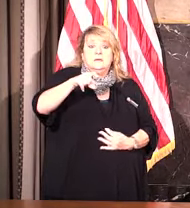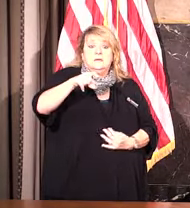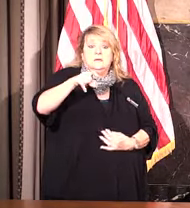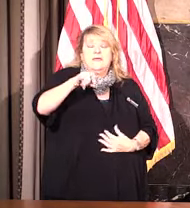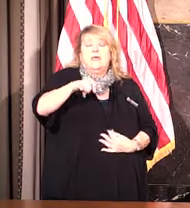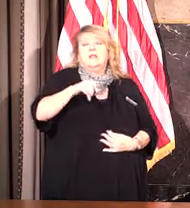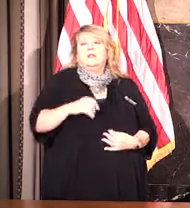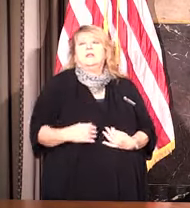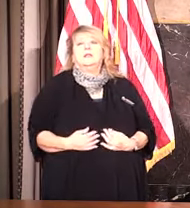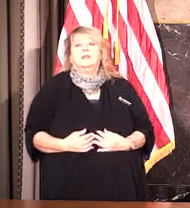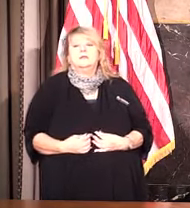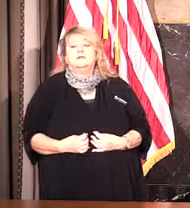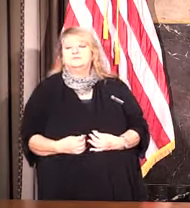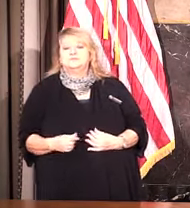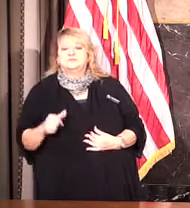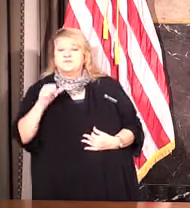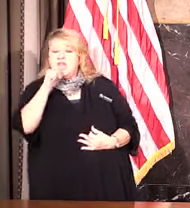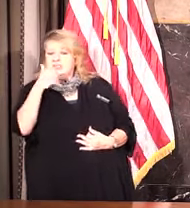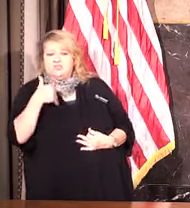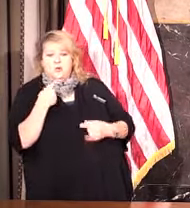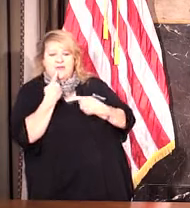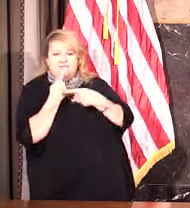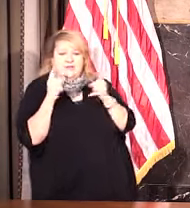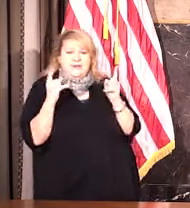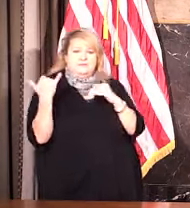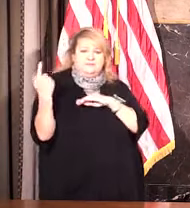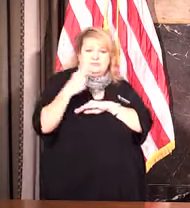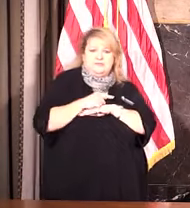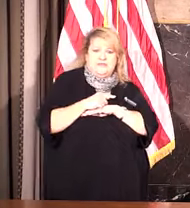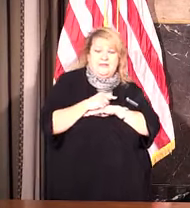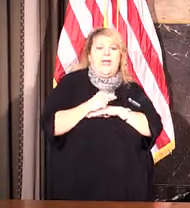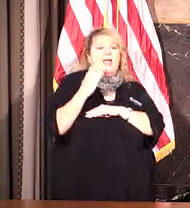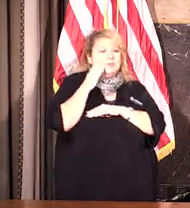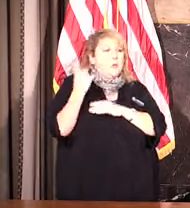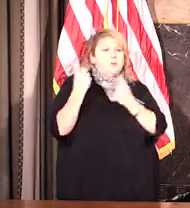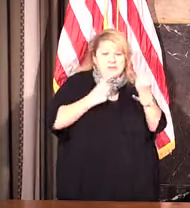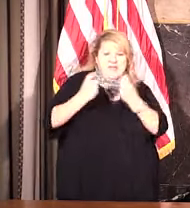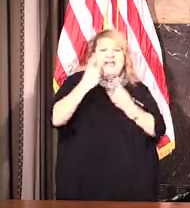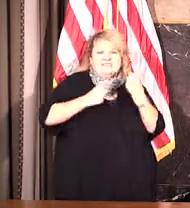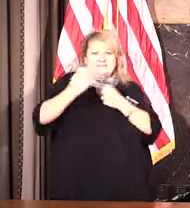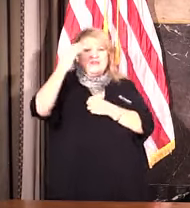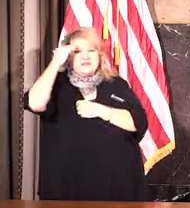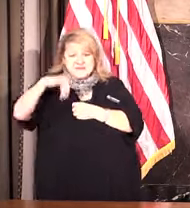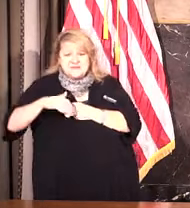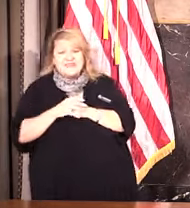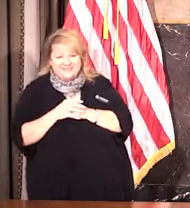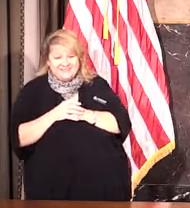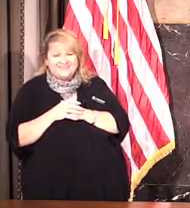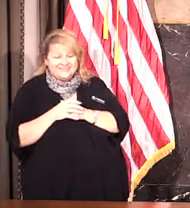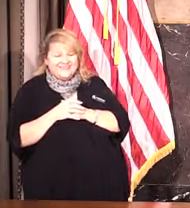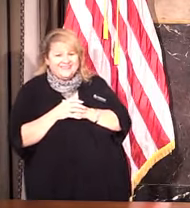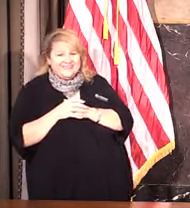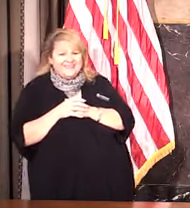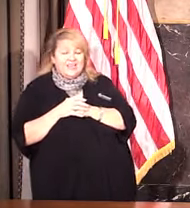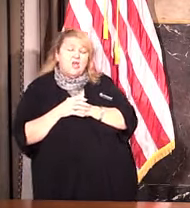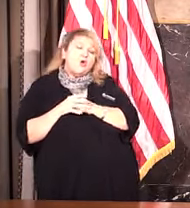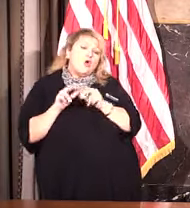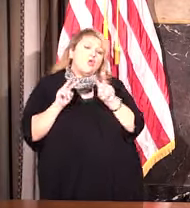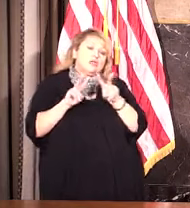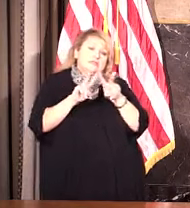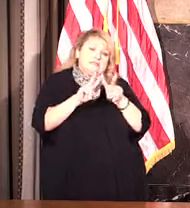And I don't have an announcement for you today, and I know that you're still going to ask questions. Nevertheless, we are looking at